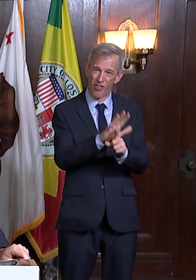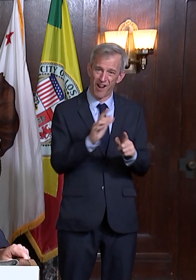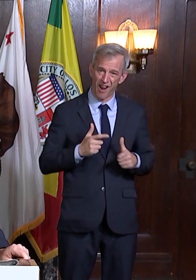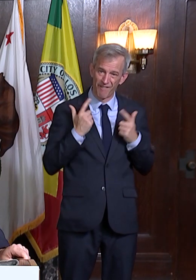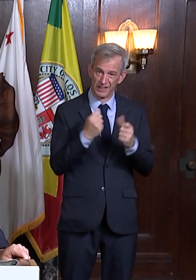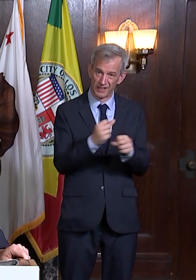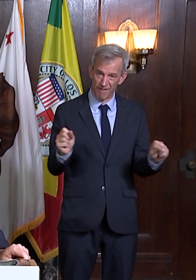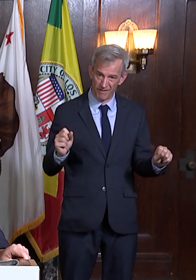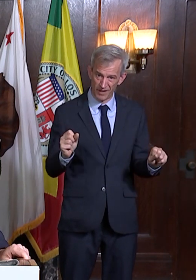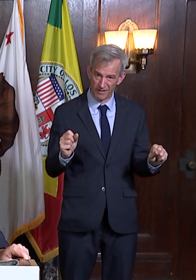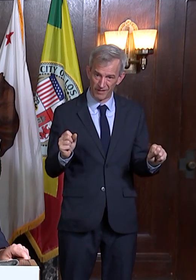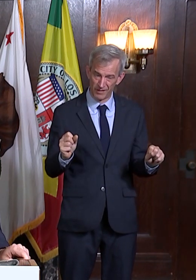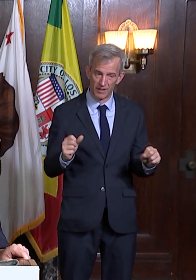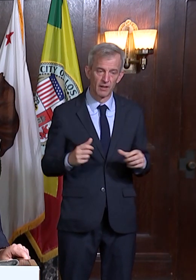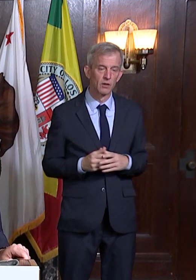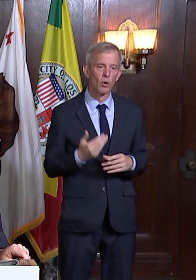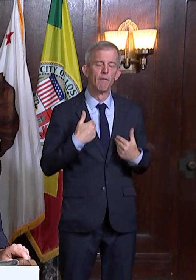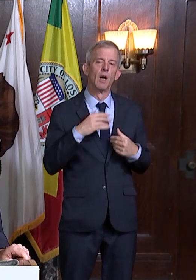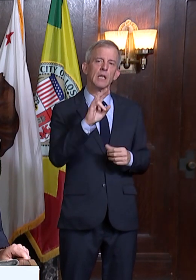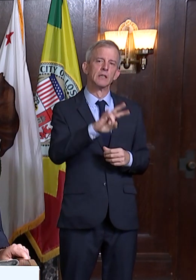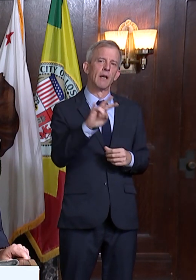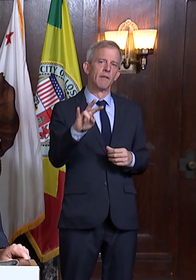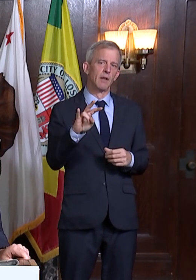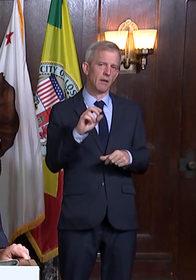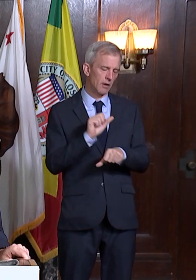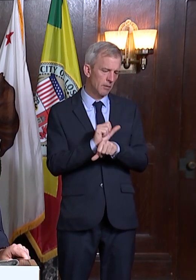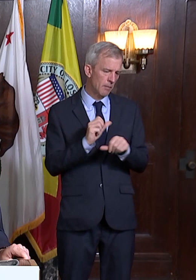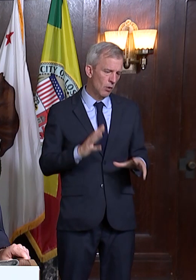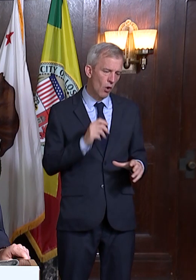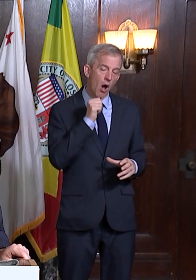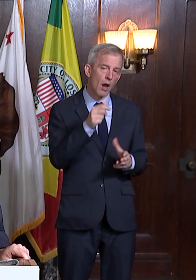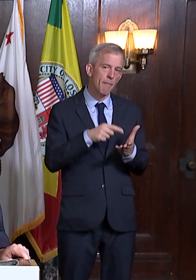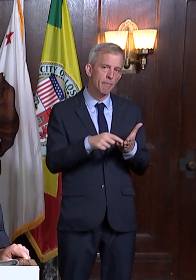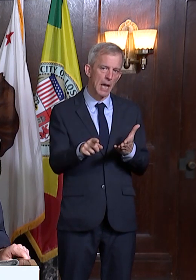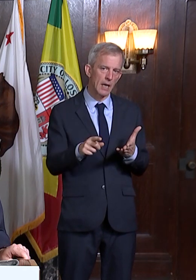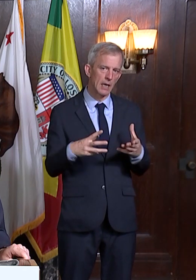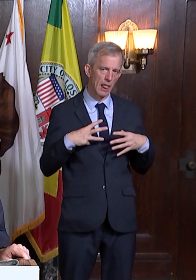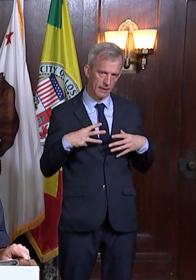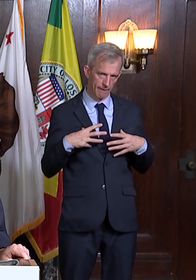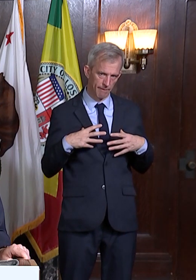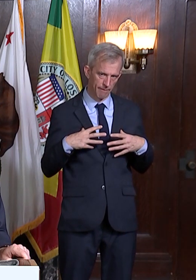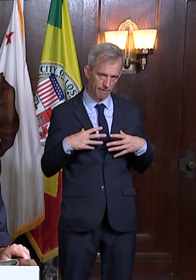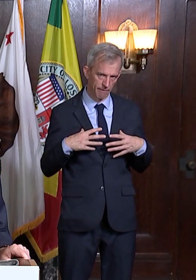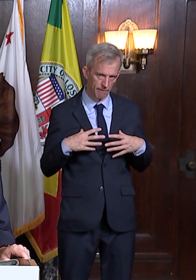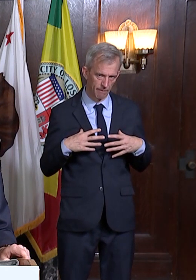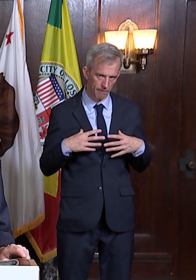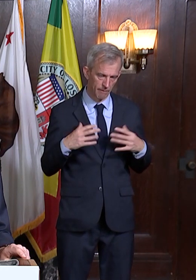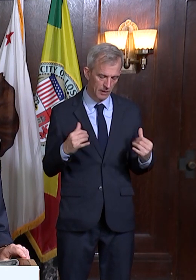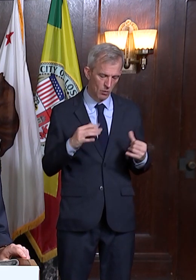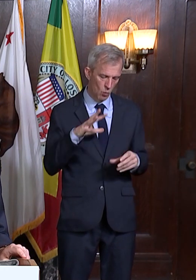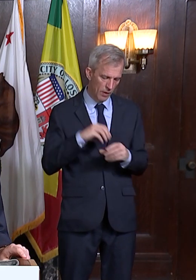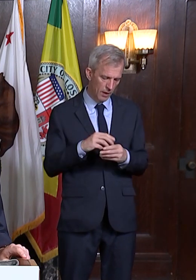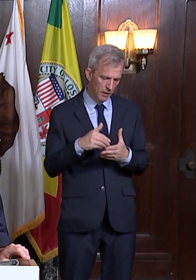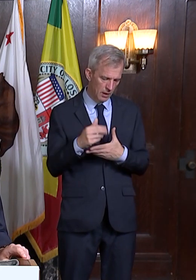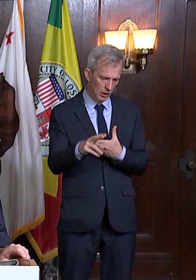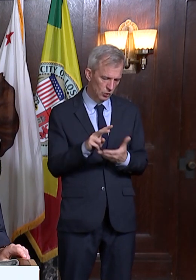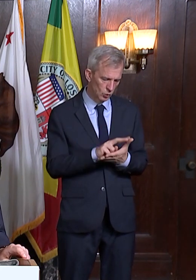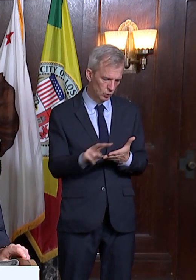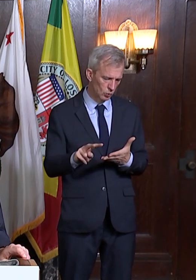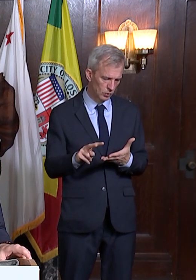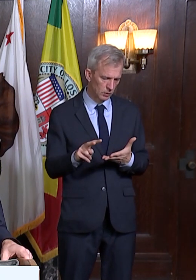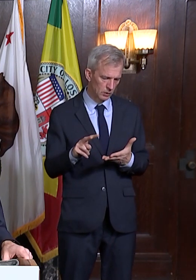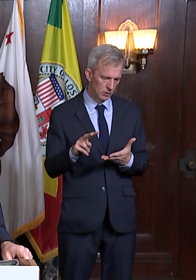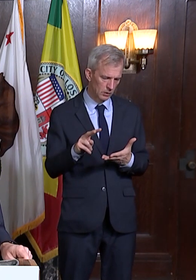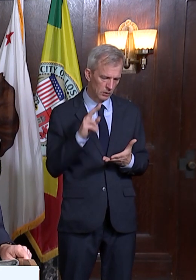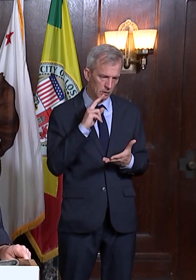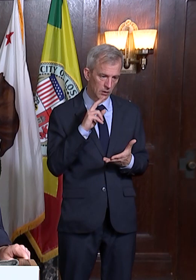we have 77 employees that are right now on unpaid leave. Within the next 2 weeks, approximately 700